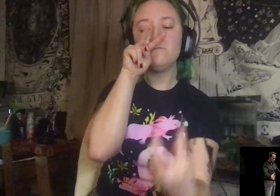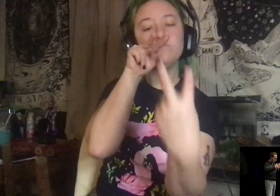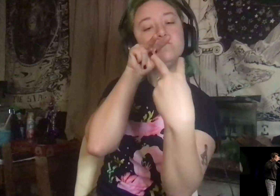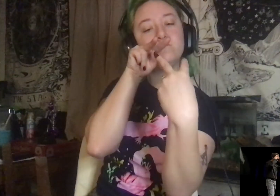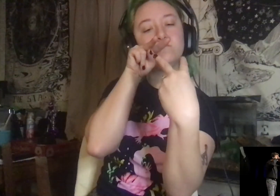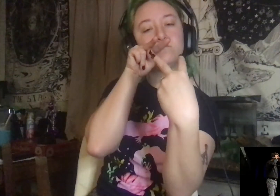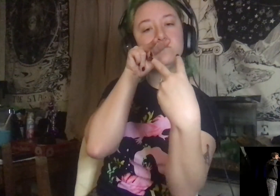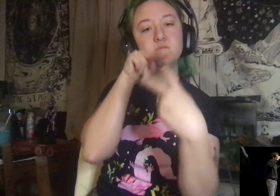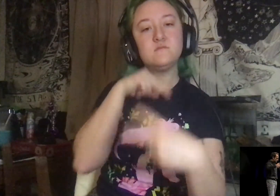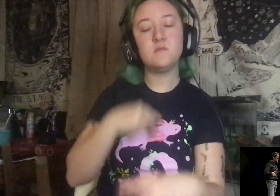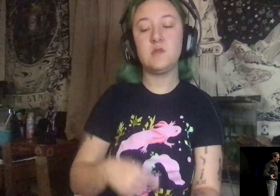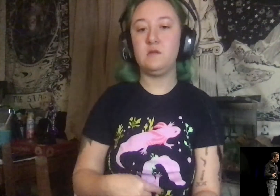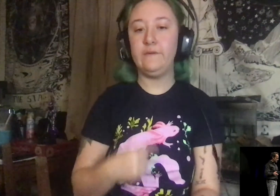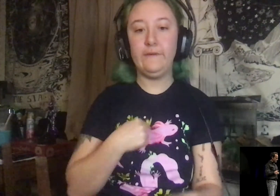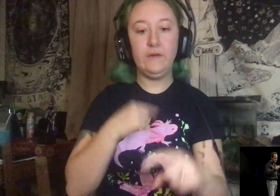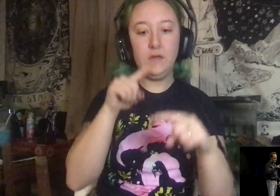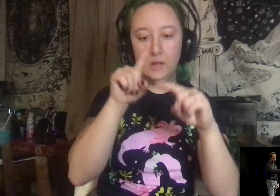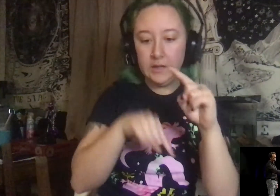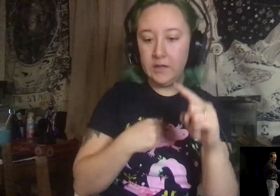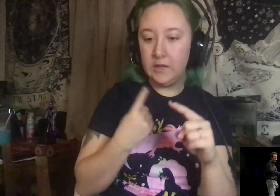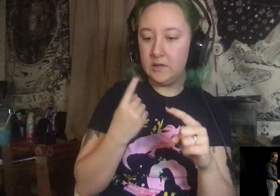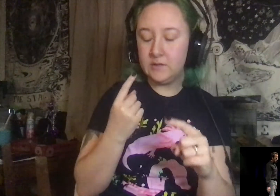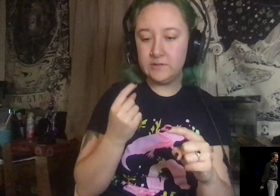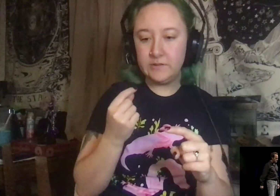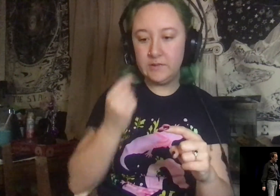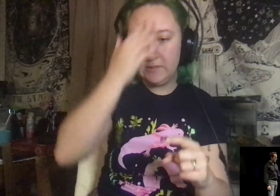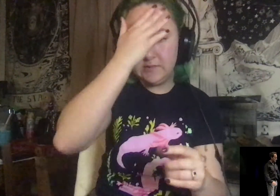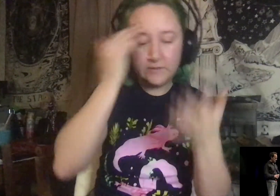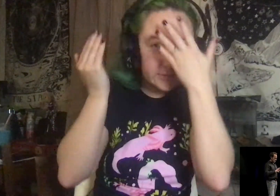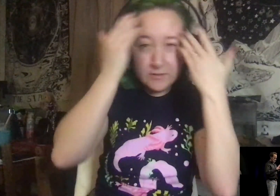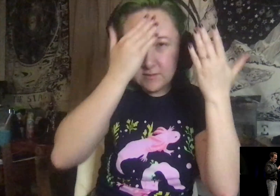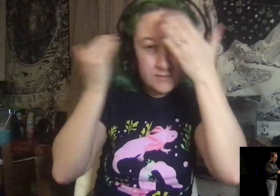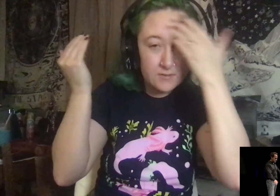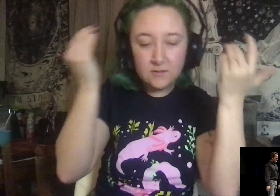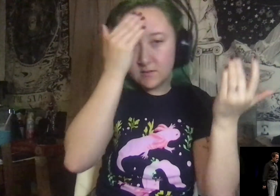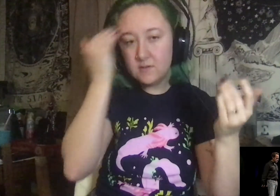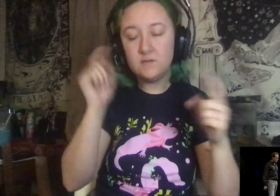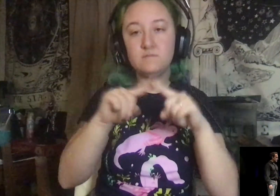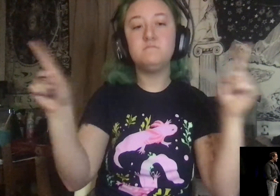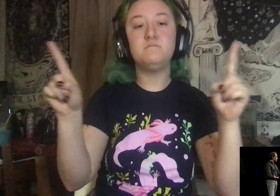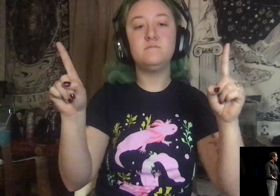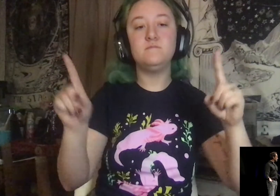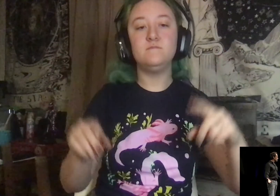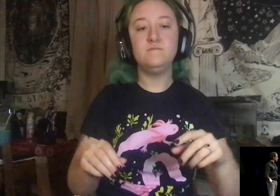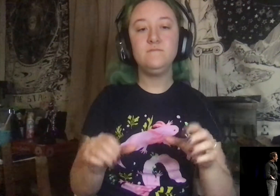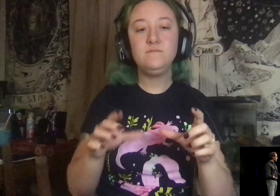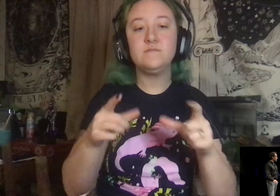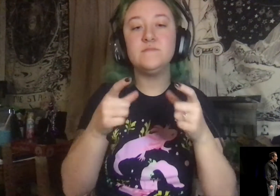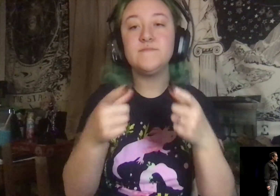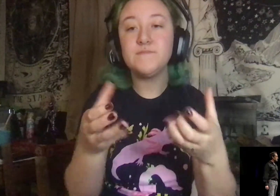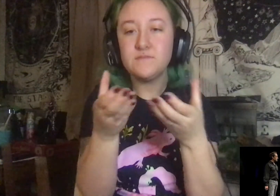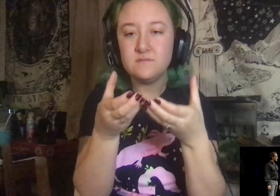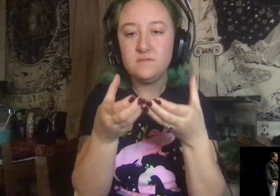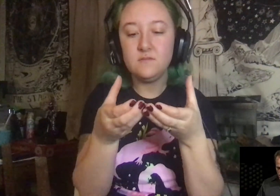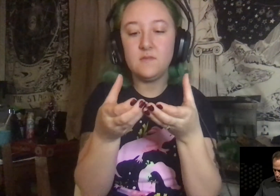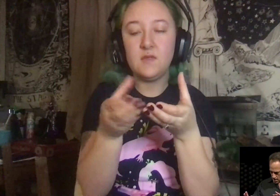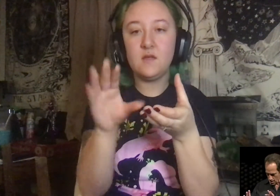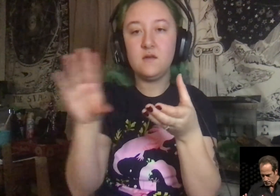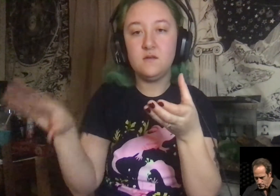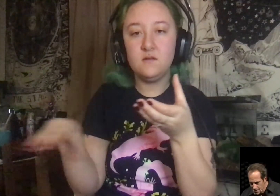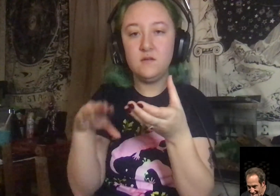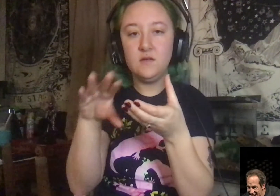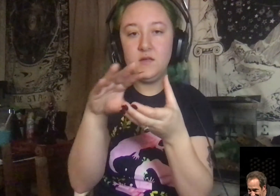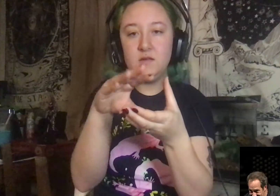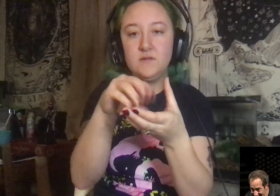and I can't get this thought out of my head, and I can't get that vision out of my sight. So I did what I had to do. I went